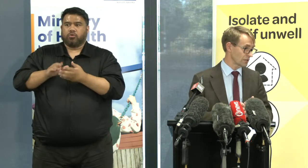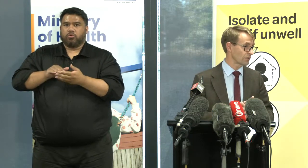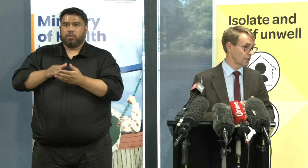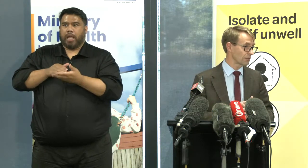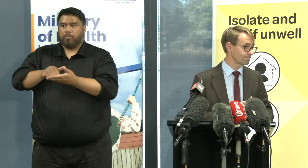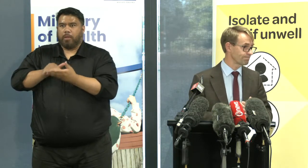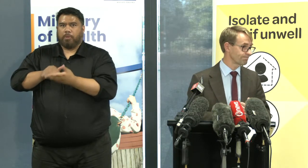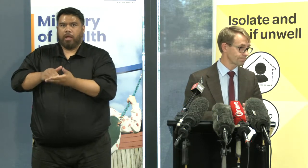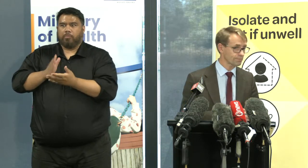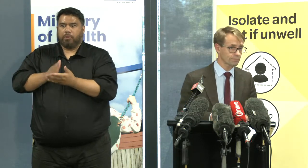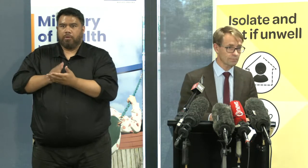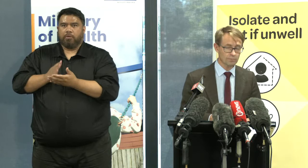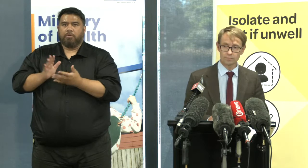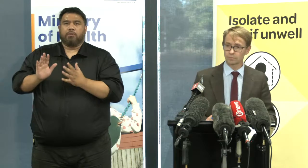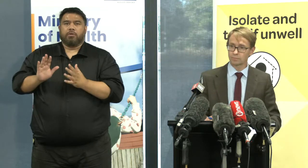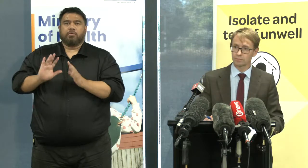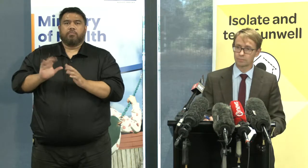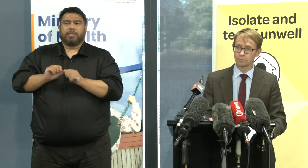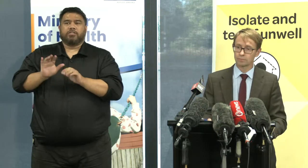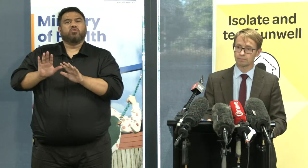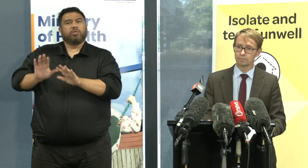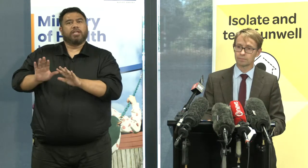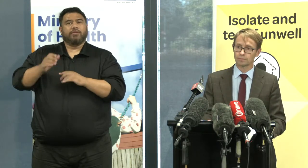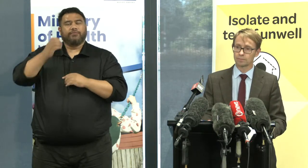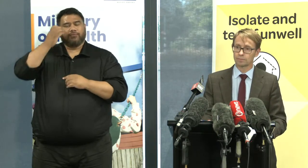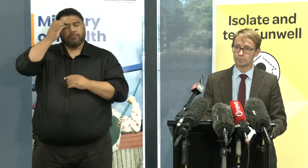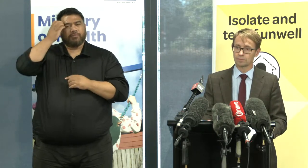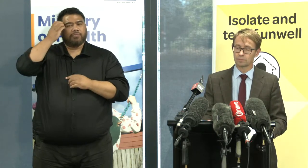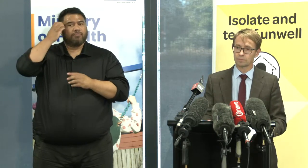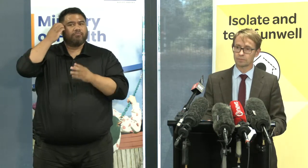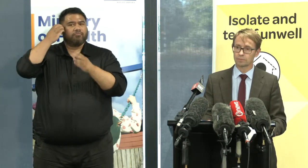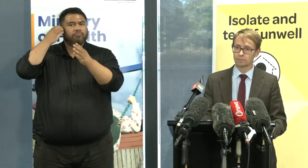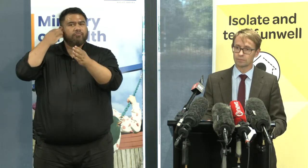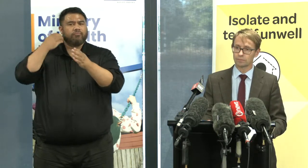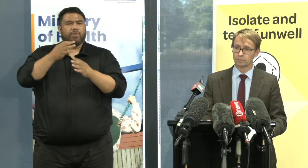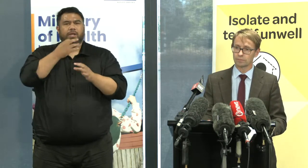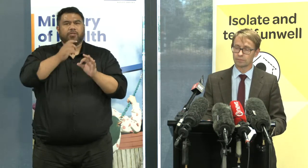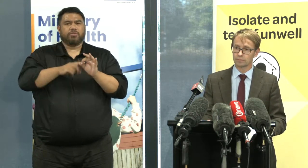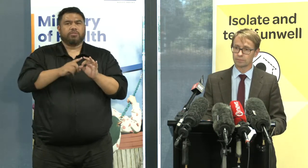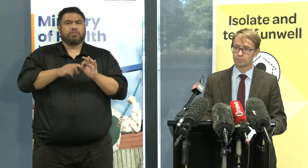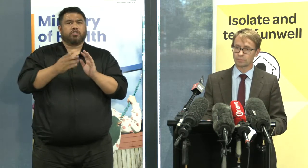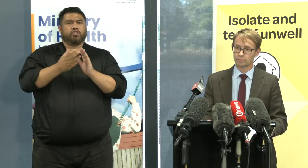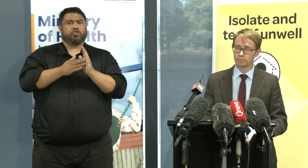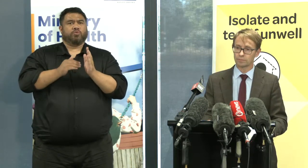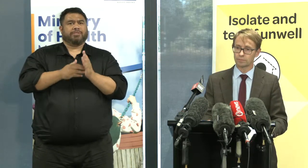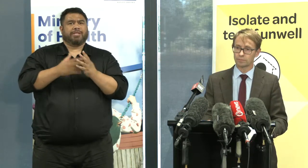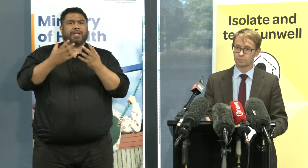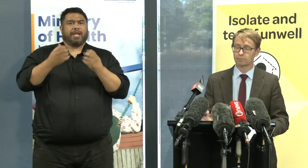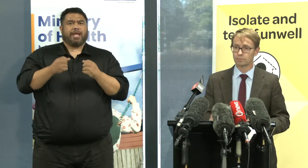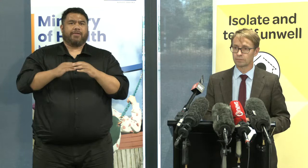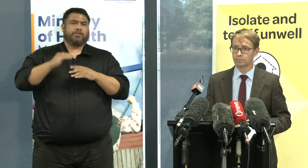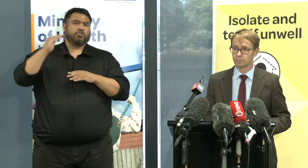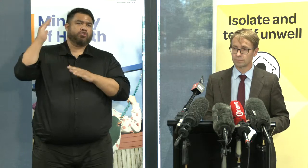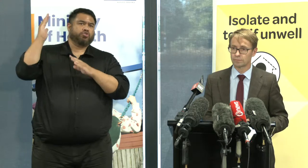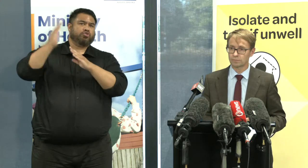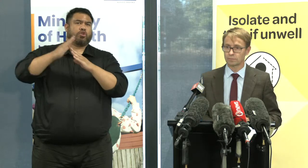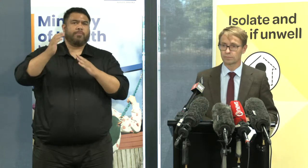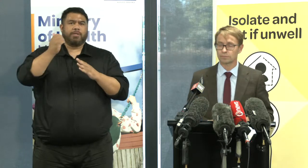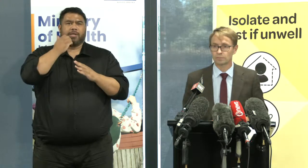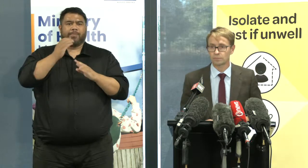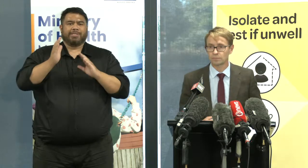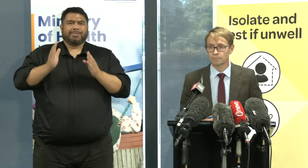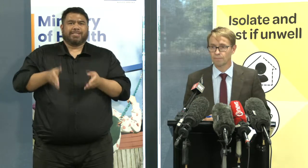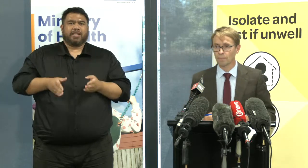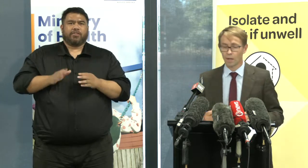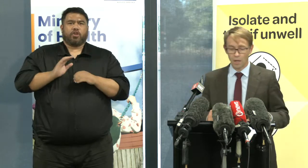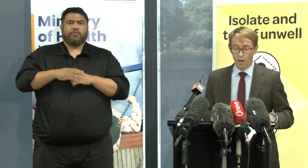including intensive care. What's your reaction to the research out today showing New Zealand has the highest rate of melanoma cases and deaths in